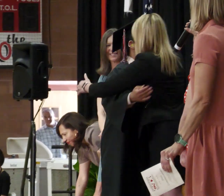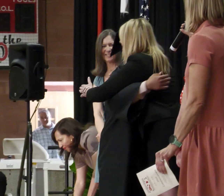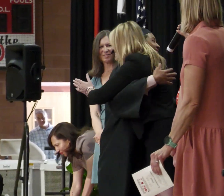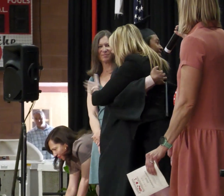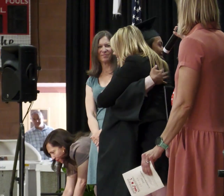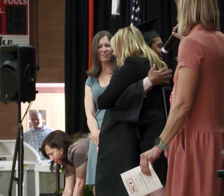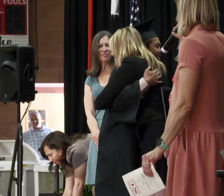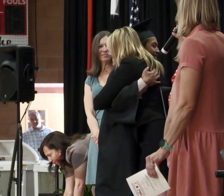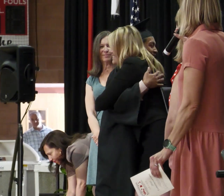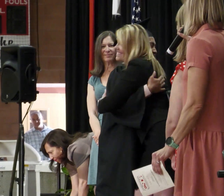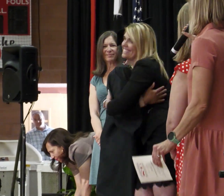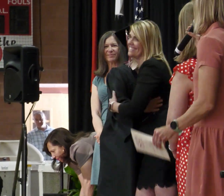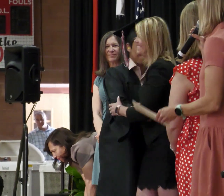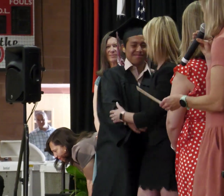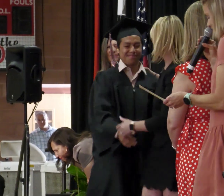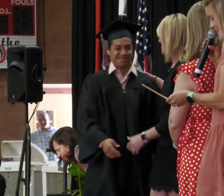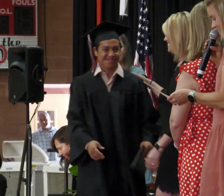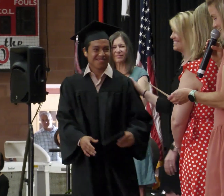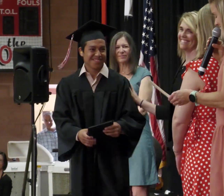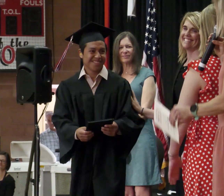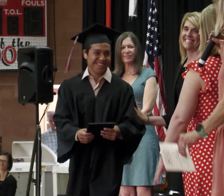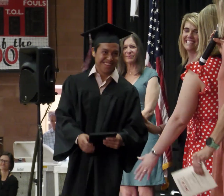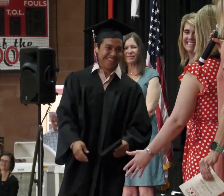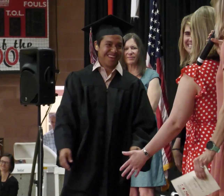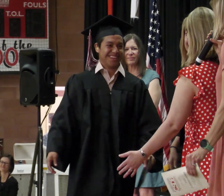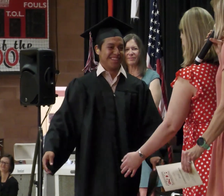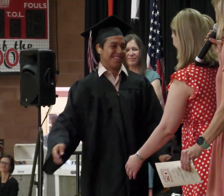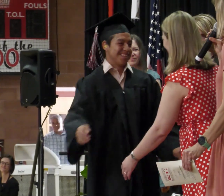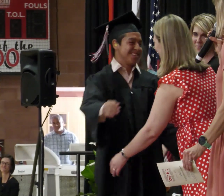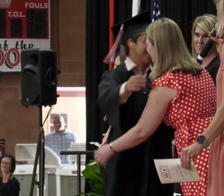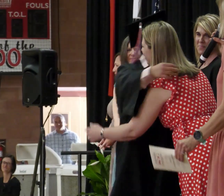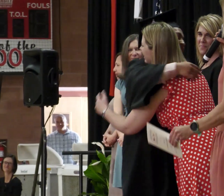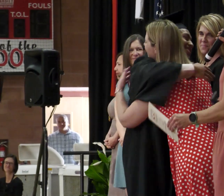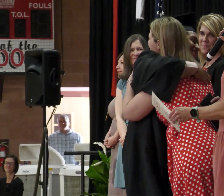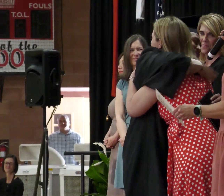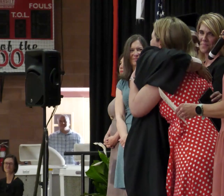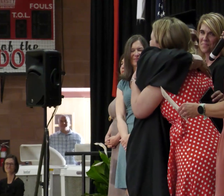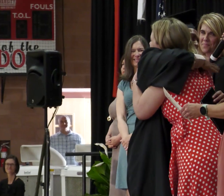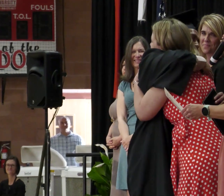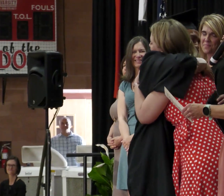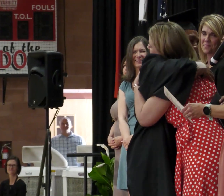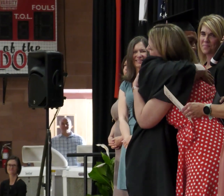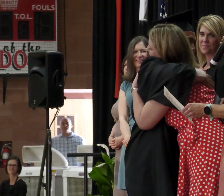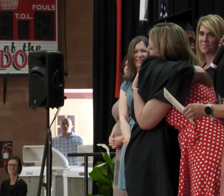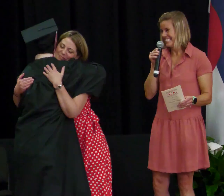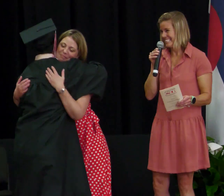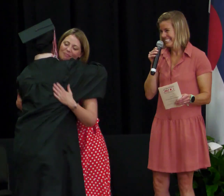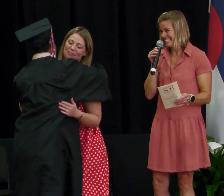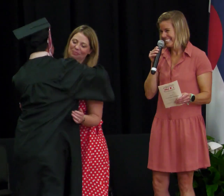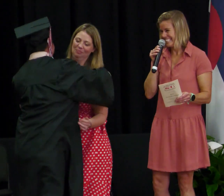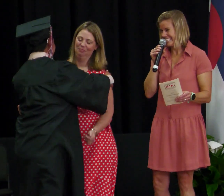Accepting his diploma From Miss Tara Wilkins Giving her a hug Giving Miss Huddleston a big hug